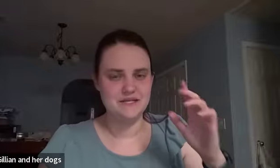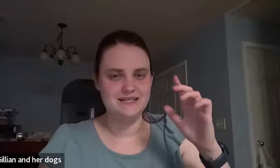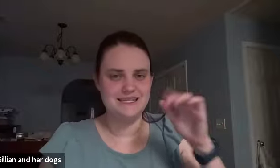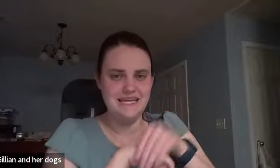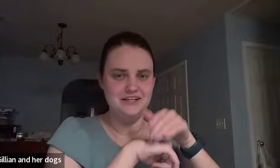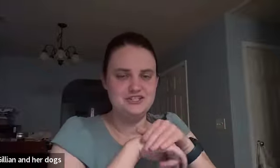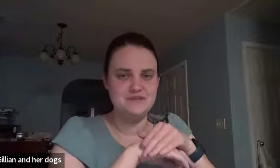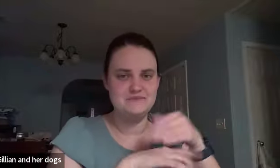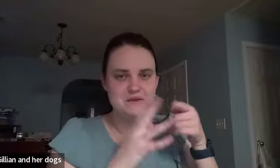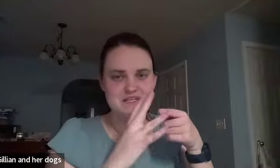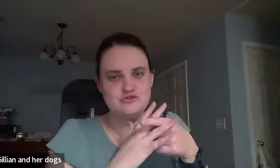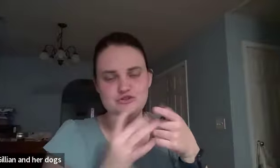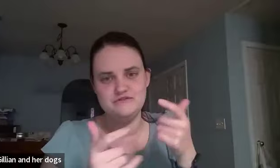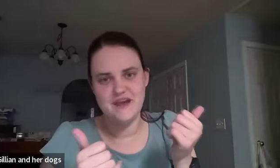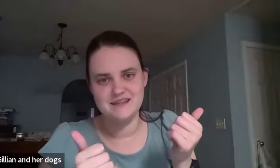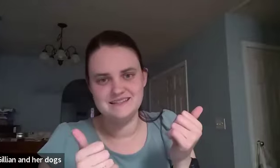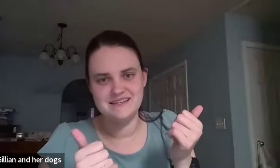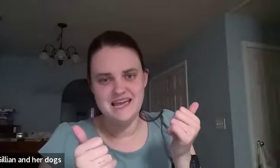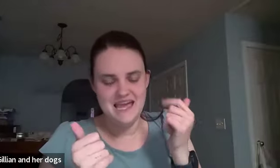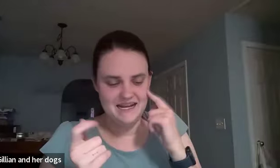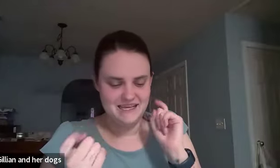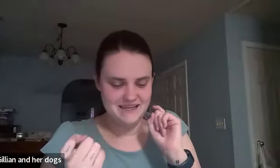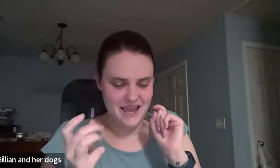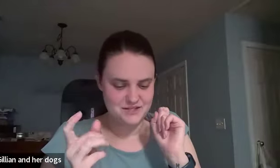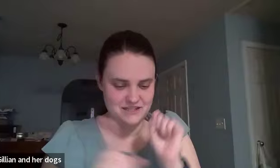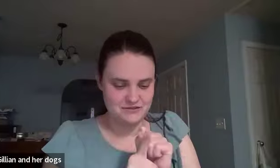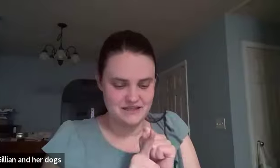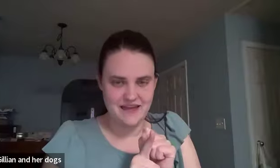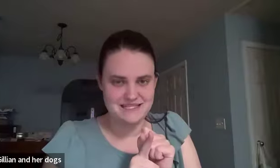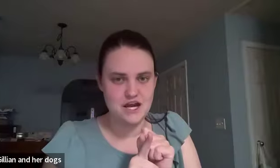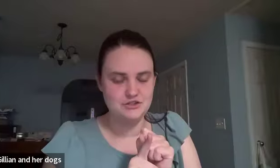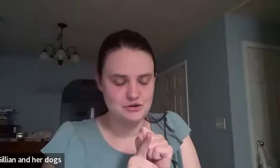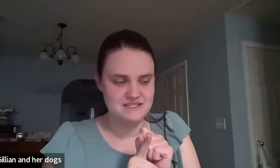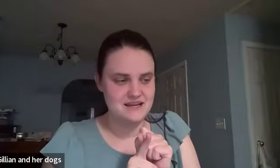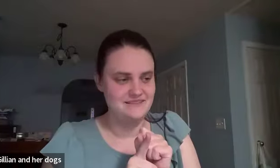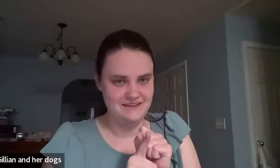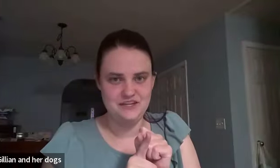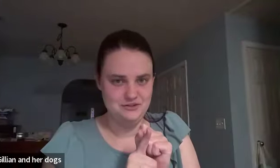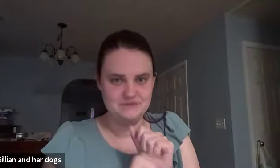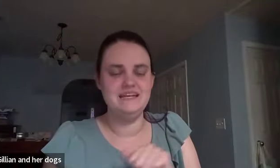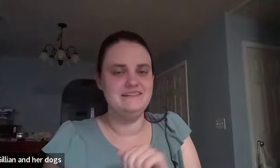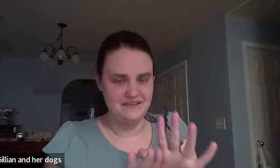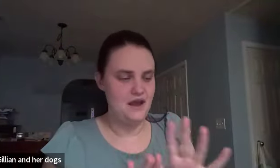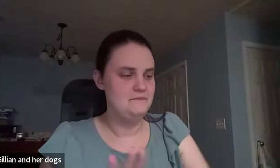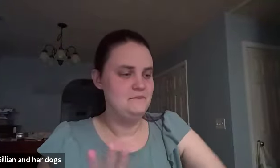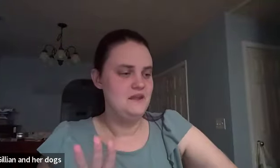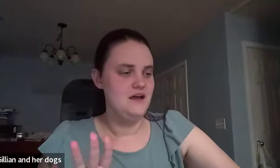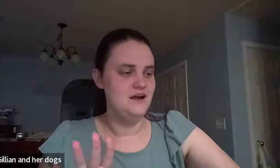it's because the English sometimes comes in through too fast. And I can't catch myself to be like, that's not, you don't sign it like that. You don't take it like that.